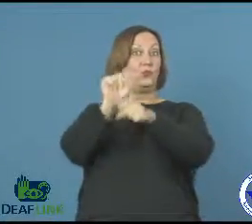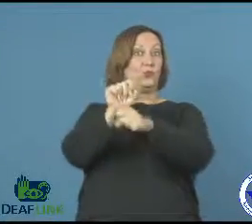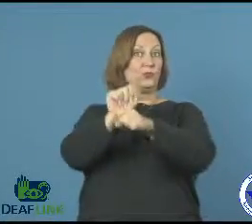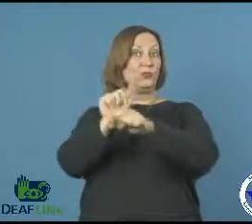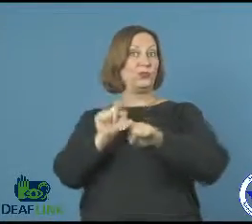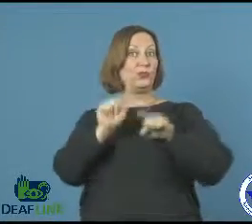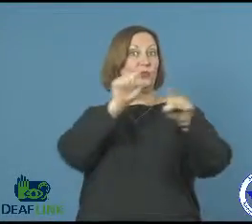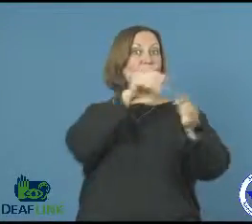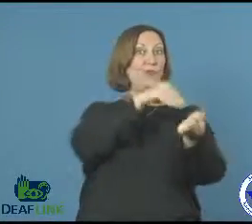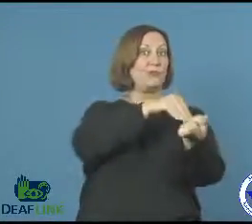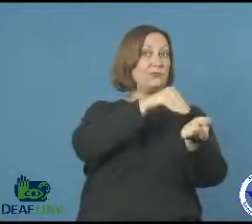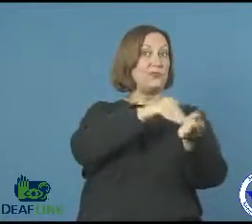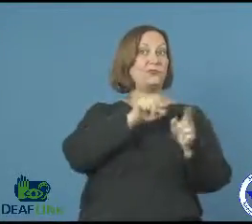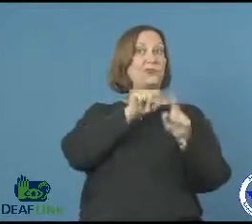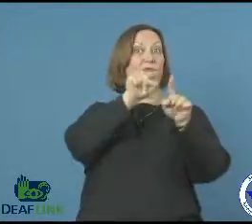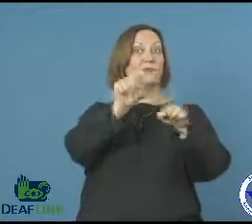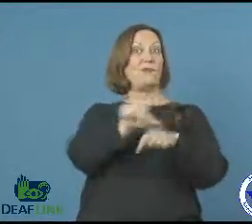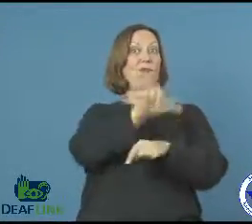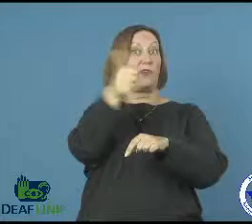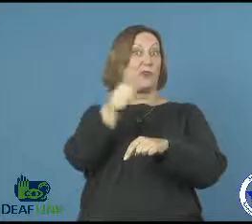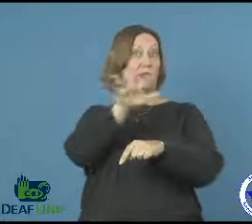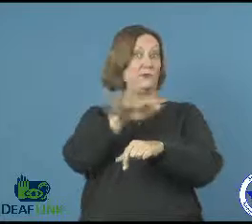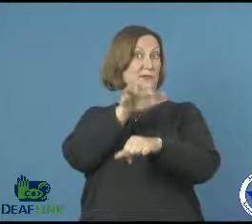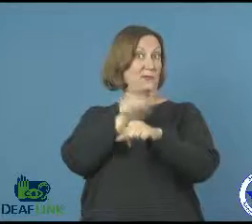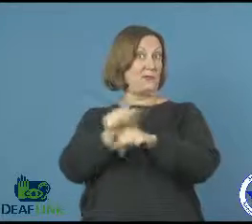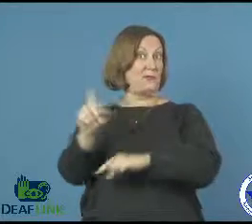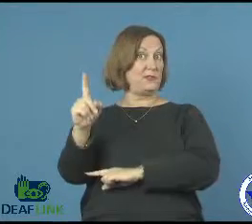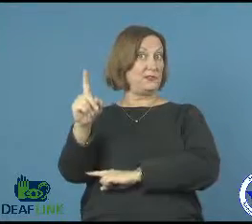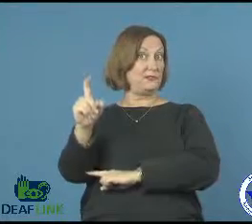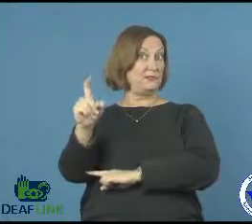medical appointments, or other places in your community?